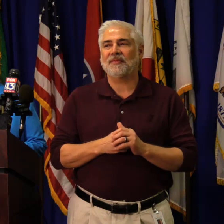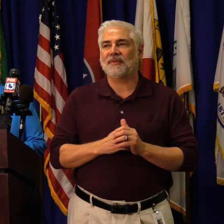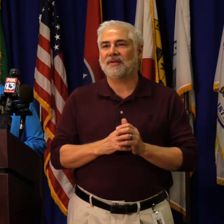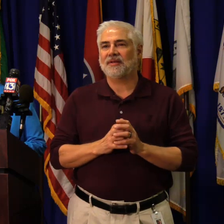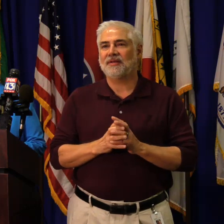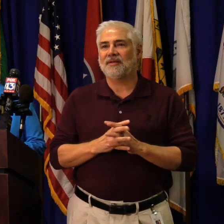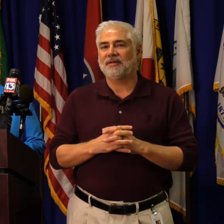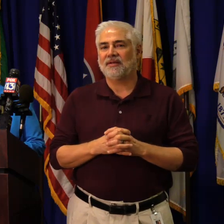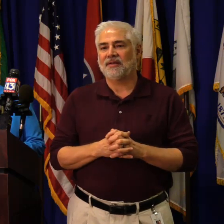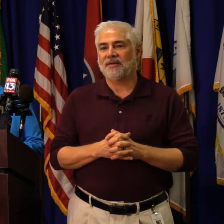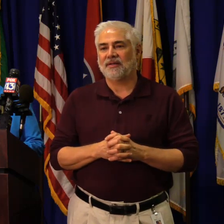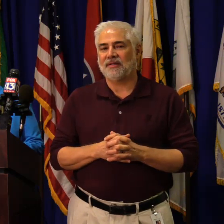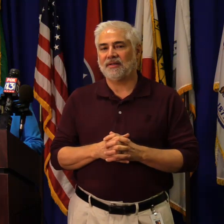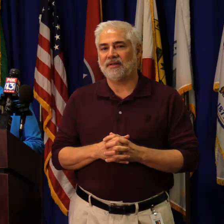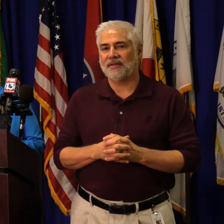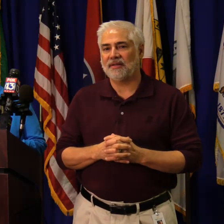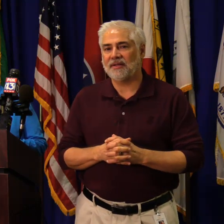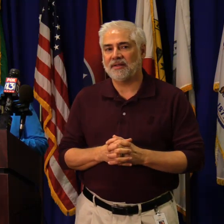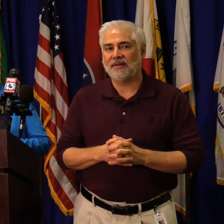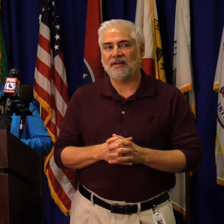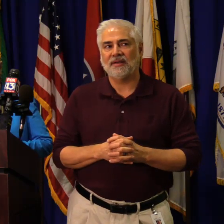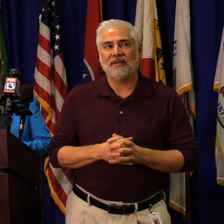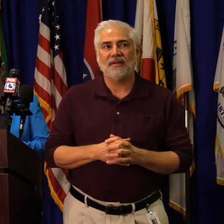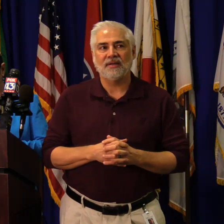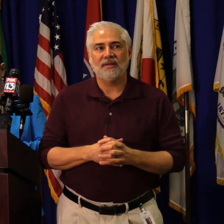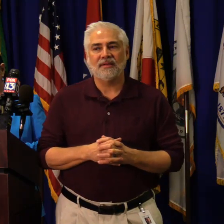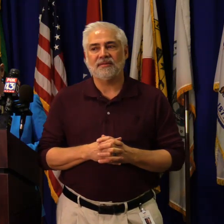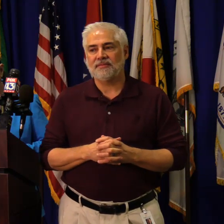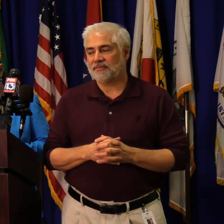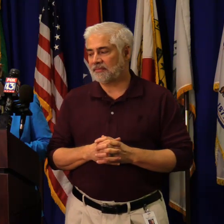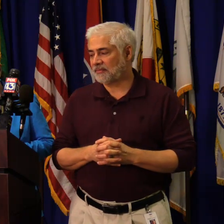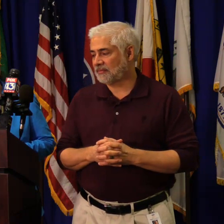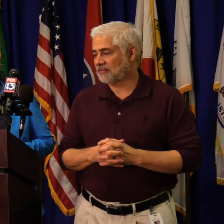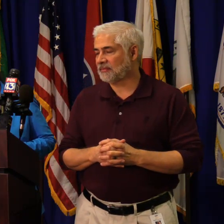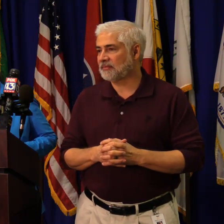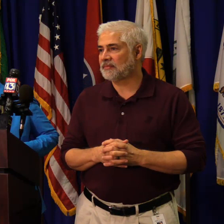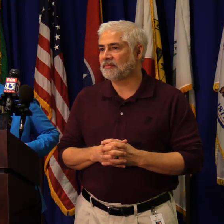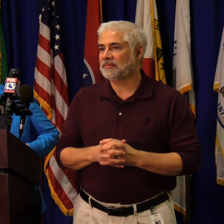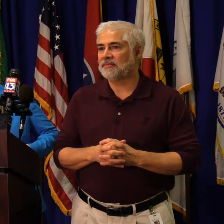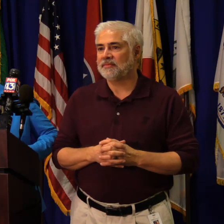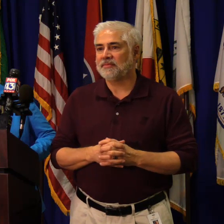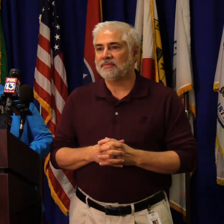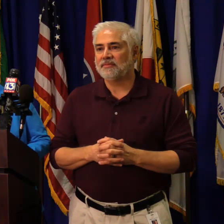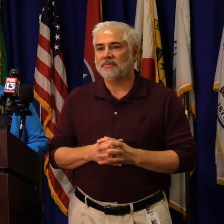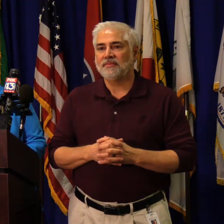We got about 2 more minutes, so we'll go ahead and wait, give everybody an opportunity to get here.